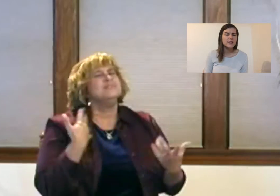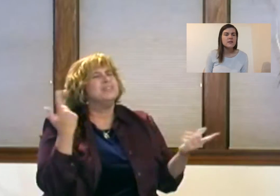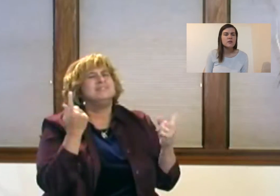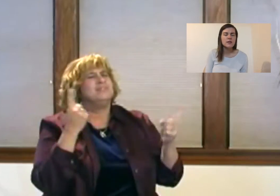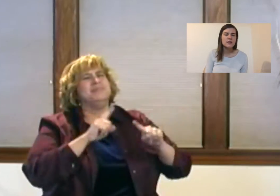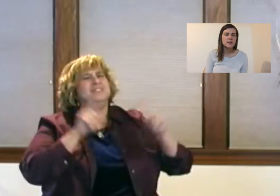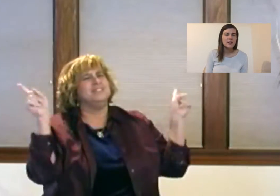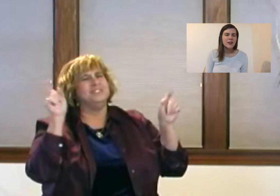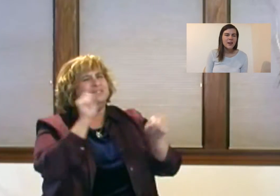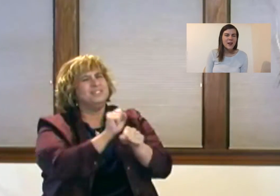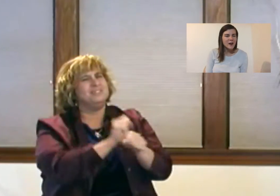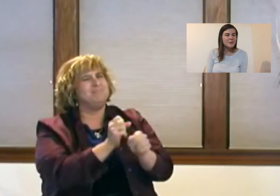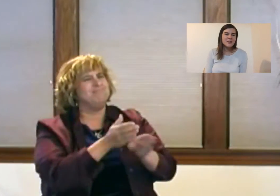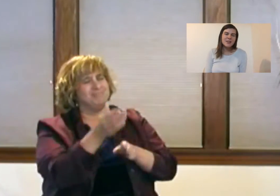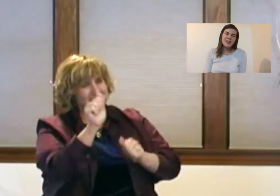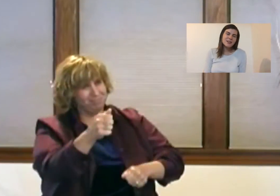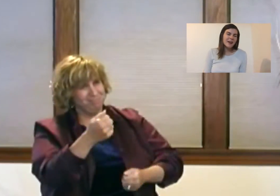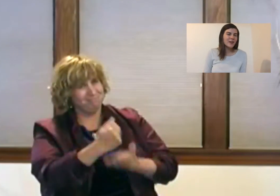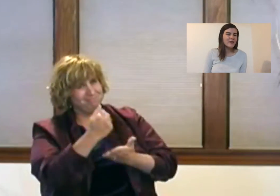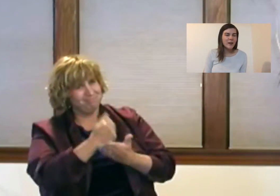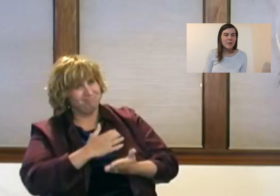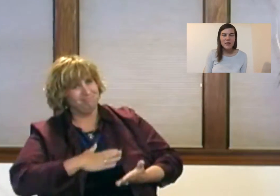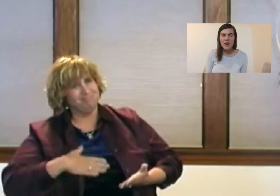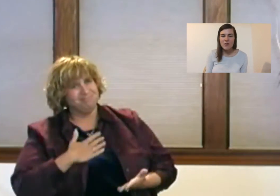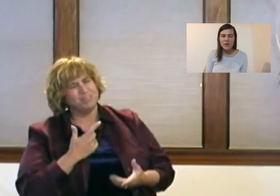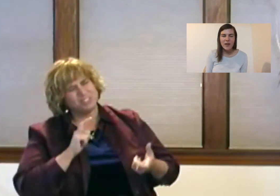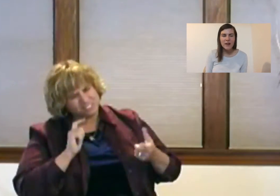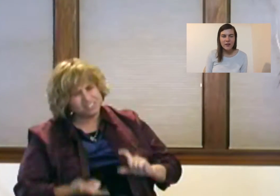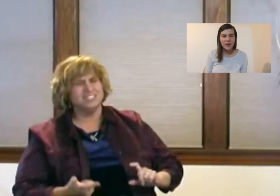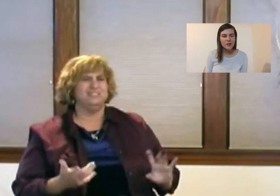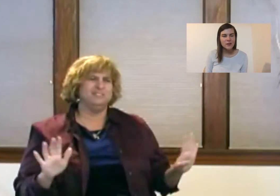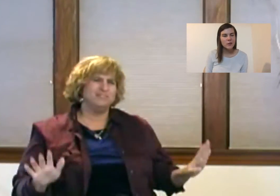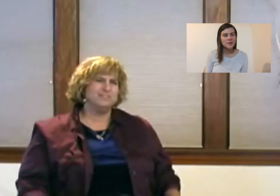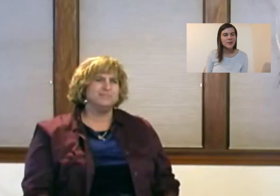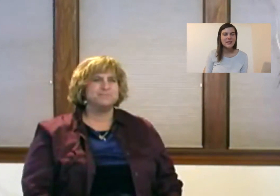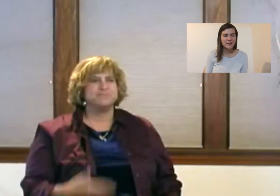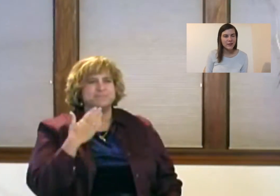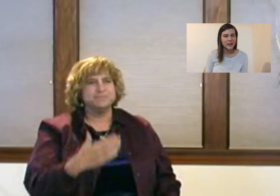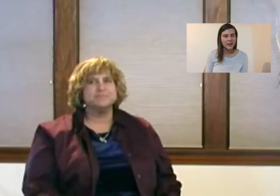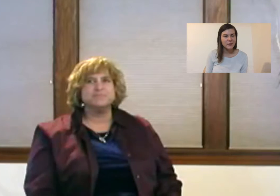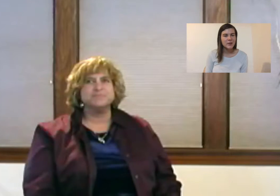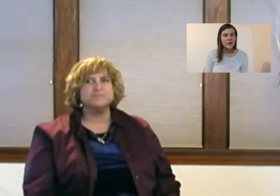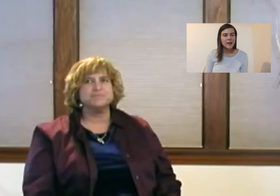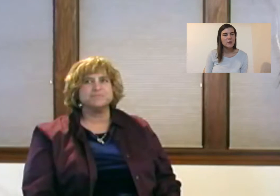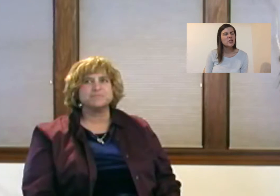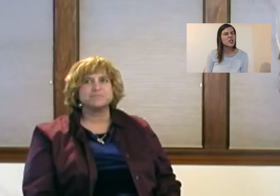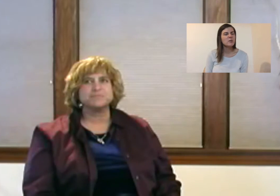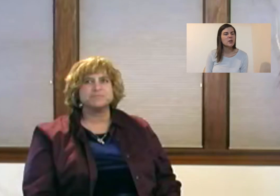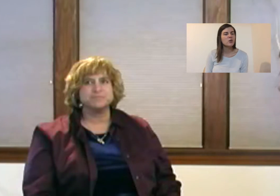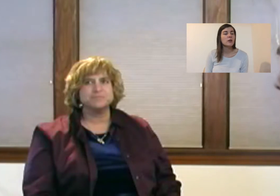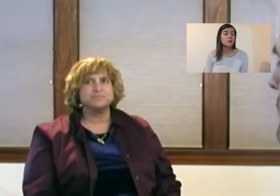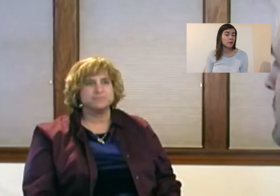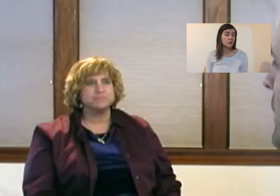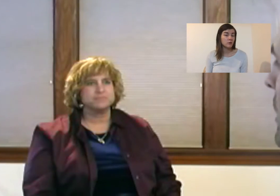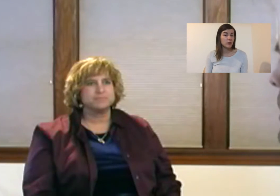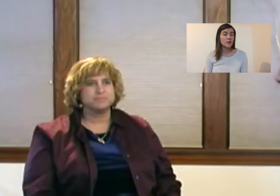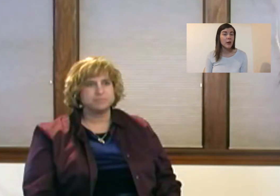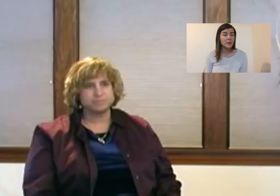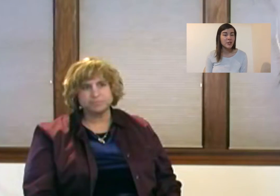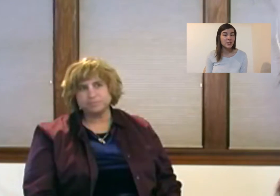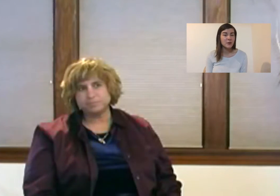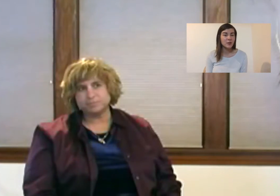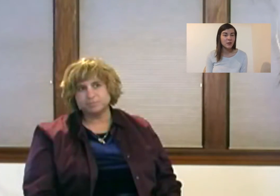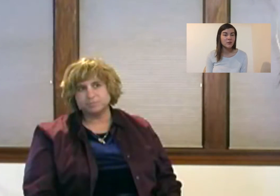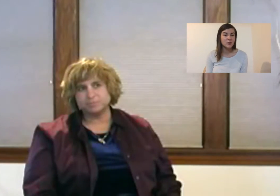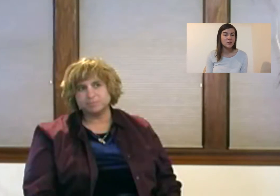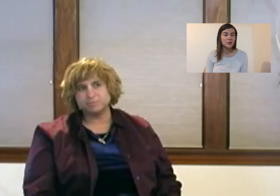clothing accessories, and I'm just kind of tired of it. I've been there for 5 years. I want something different. I kind of want to change my career field. Can you help